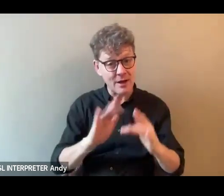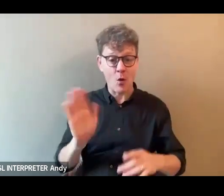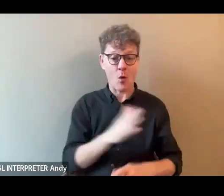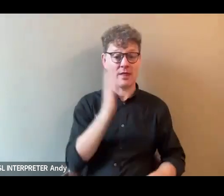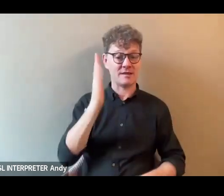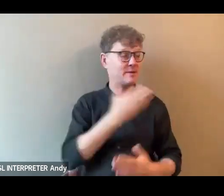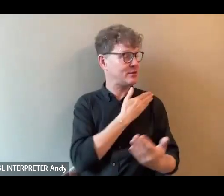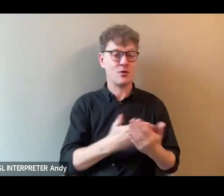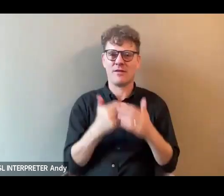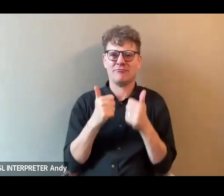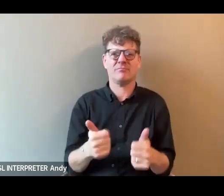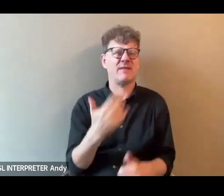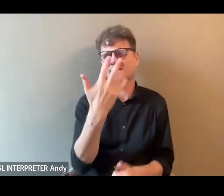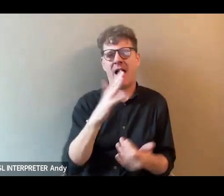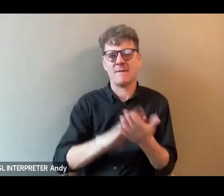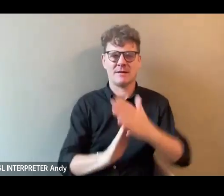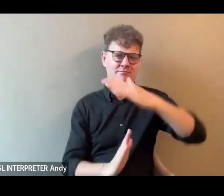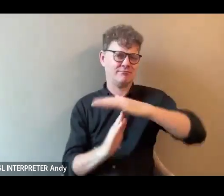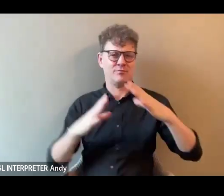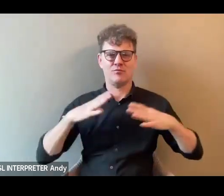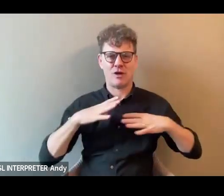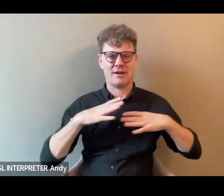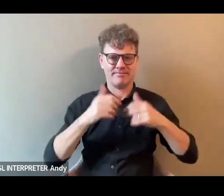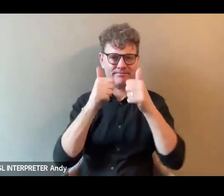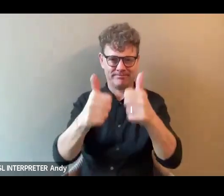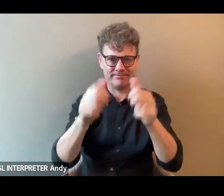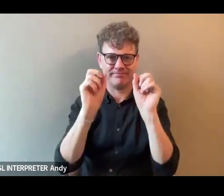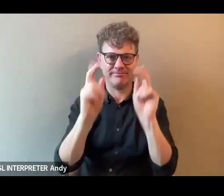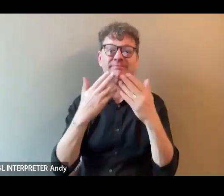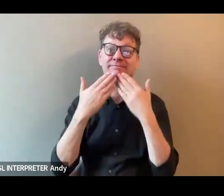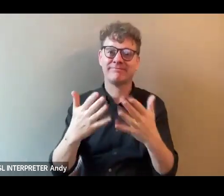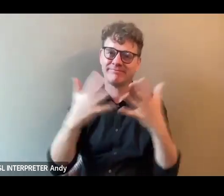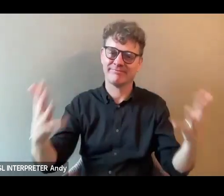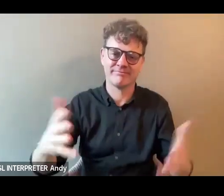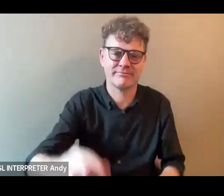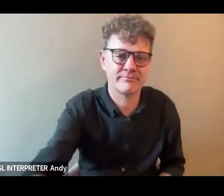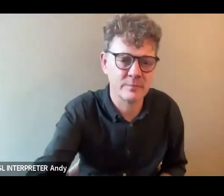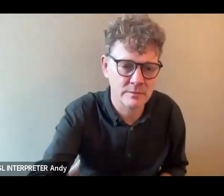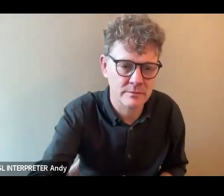far. So we've got 5 minutes before the next session starts. Okay, thank you very much.